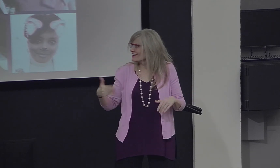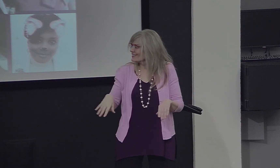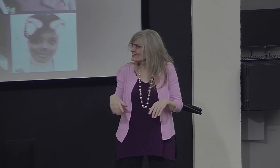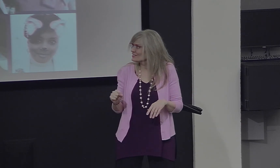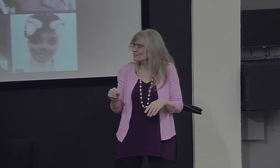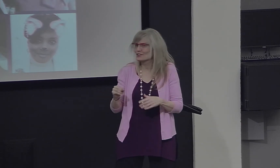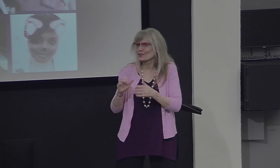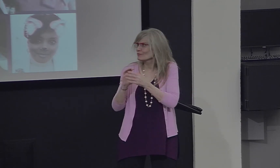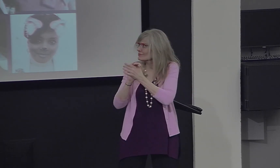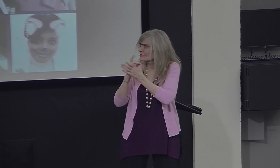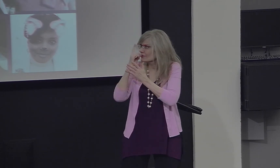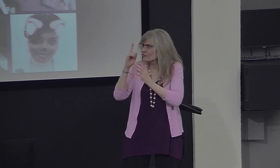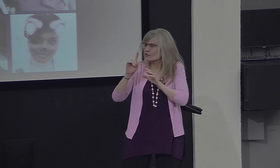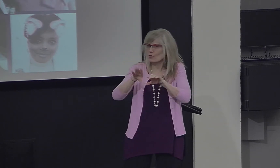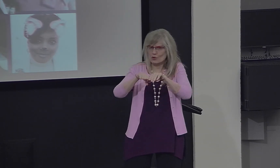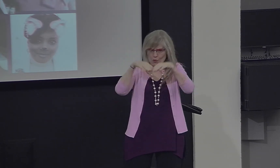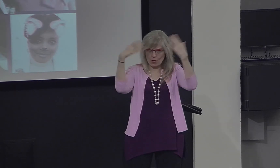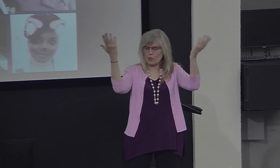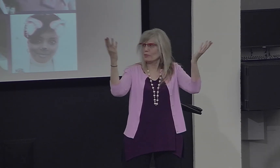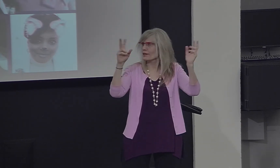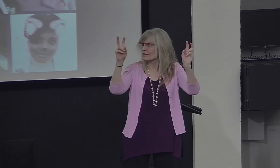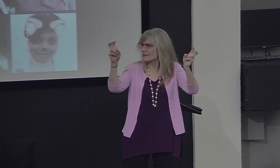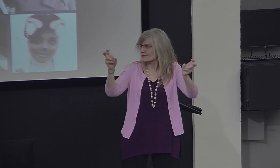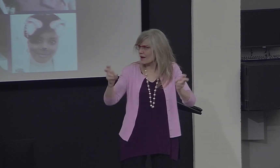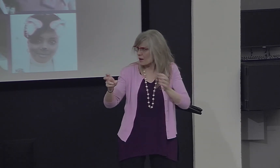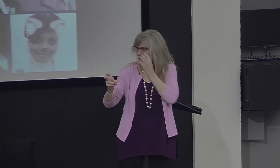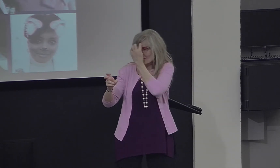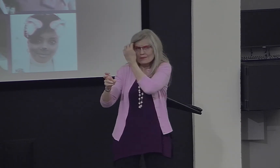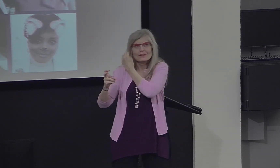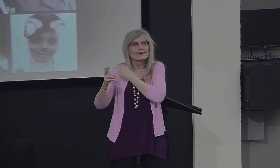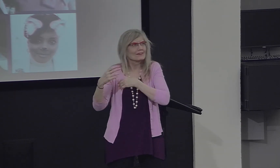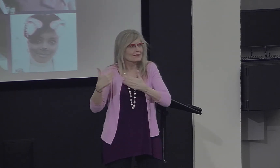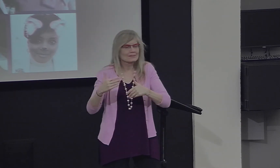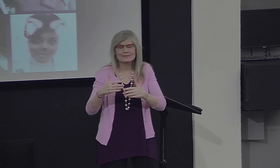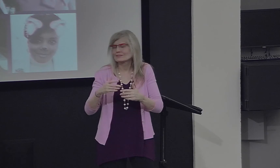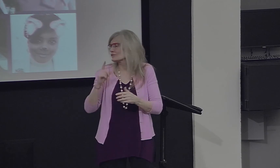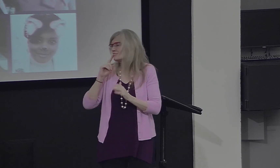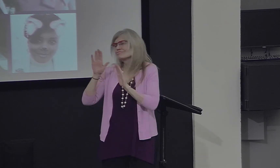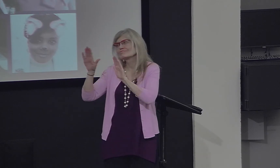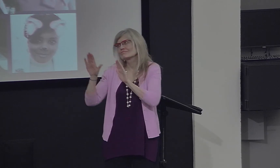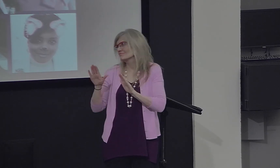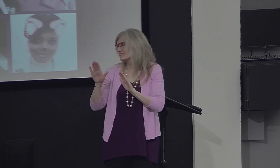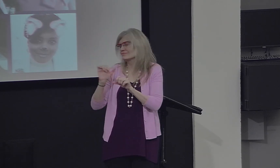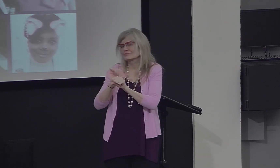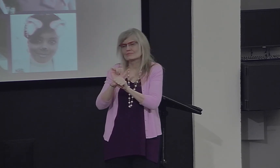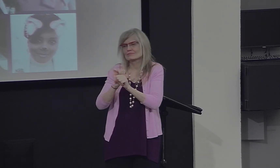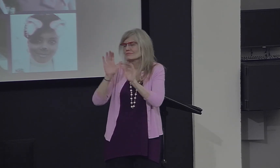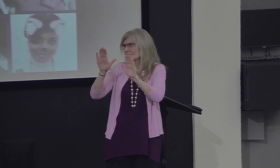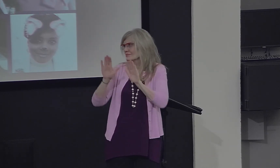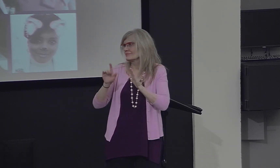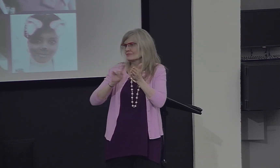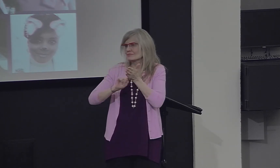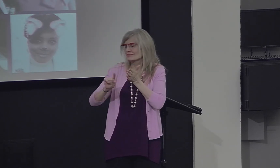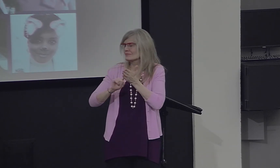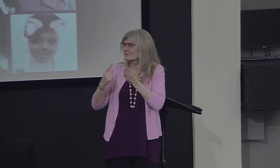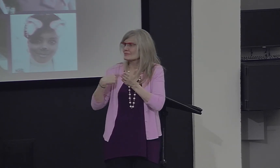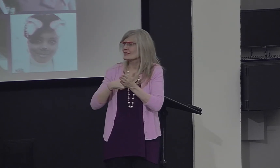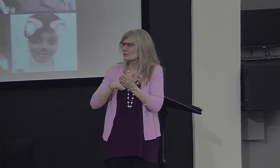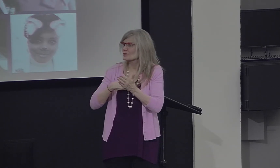No. We often think of scheduling as having a minimal role, but who knew that this topic of scheduling would draw so